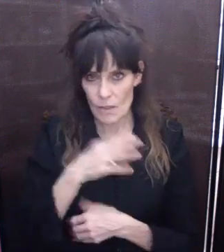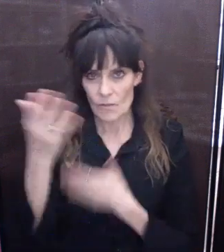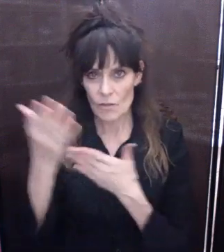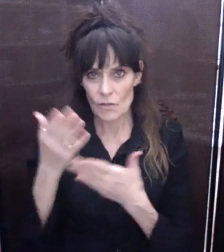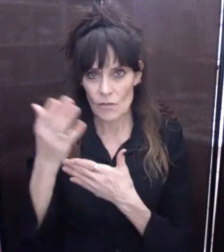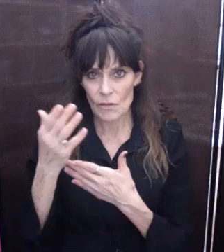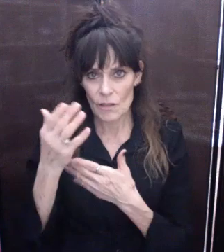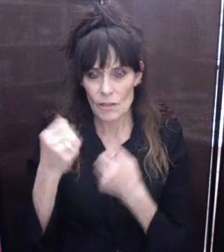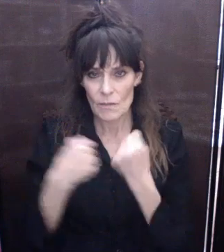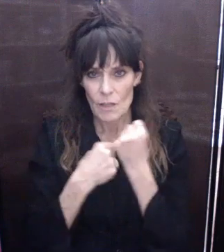in terms of sponsorship,